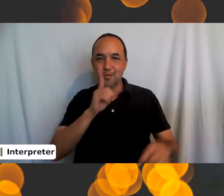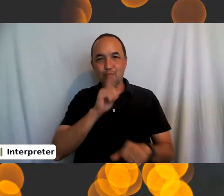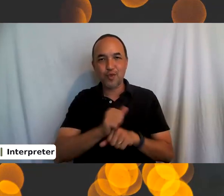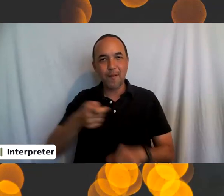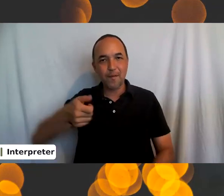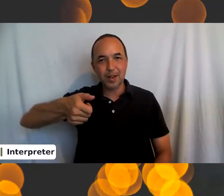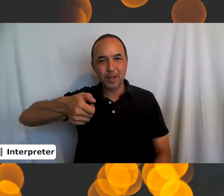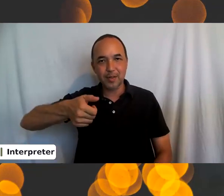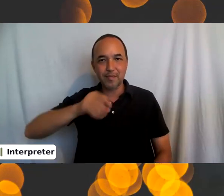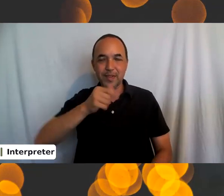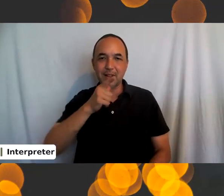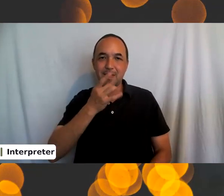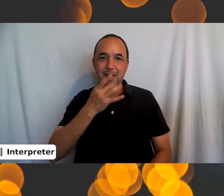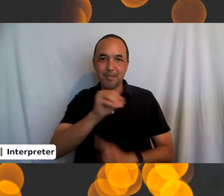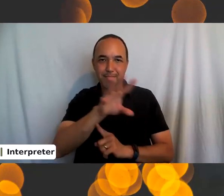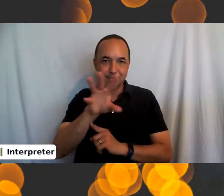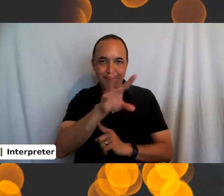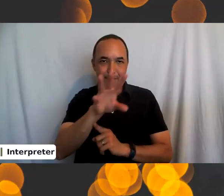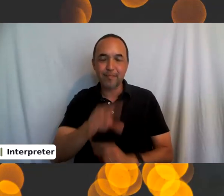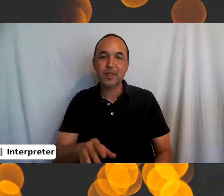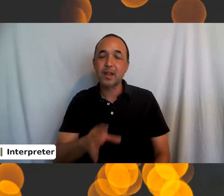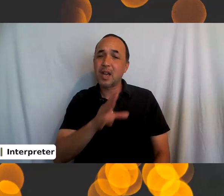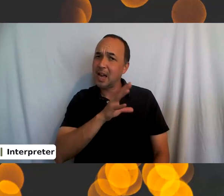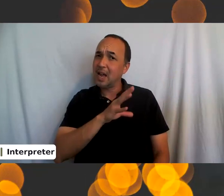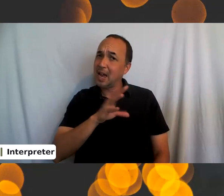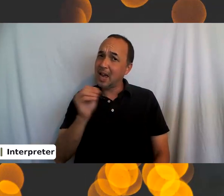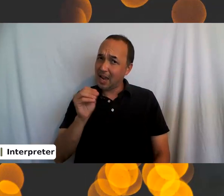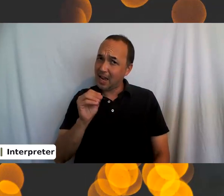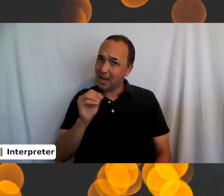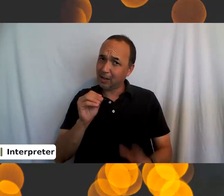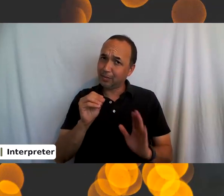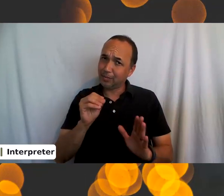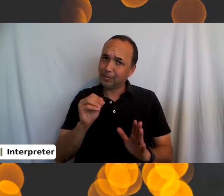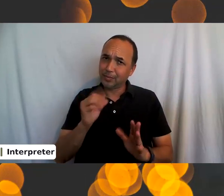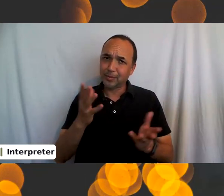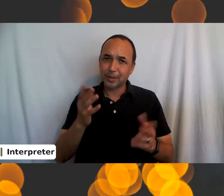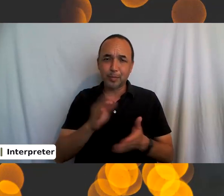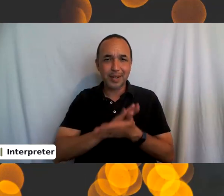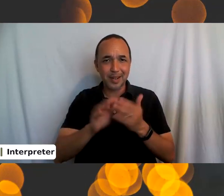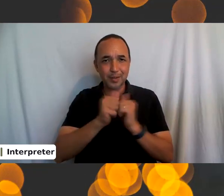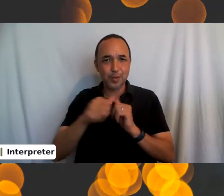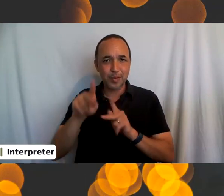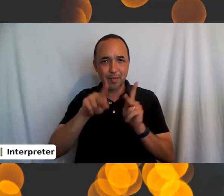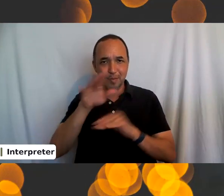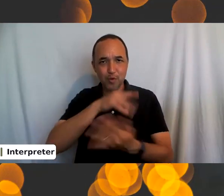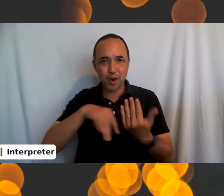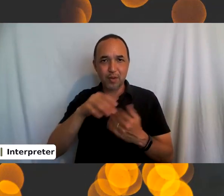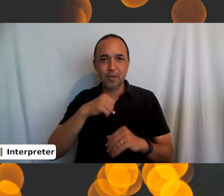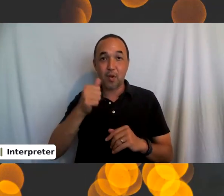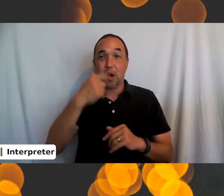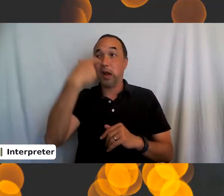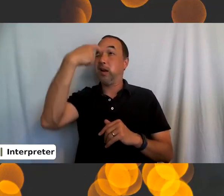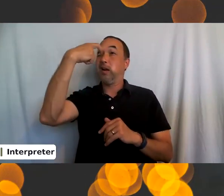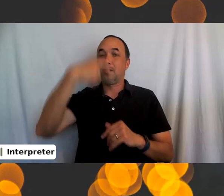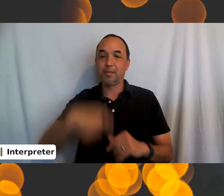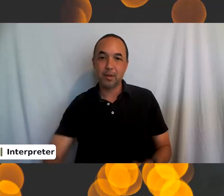very courteous of the people around you. Obviously, when you have flashlights, don't shine them in each other's eyes and things. So I'm not